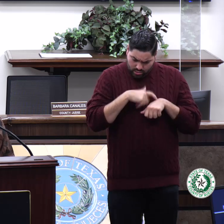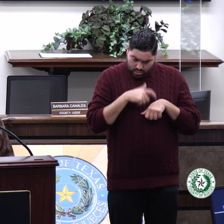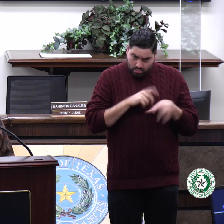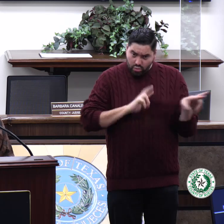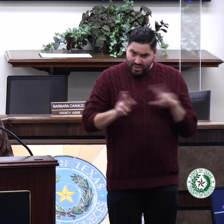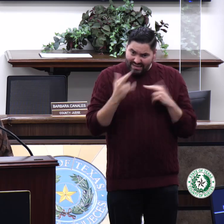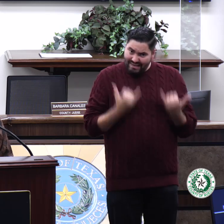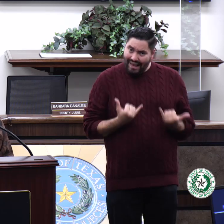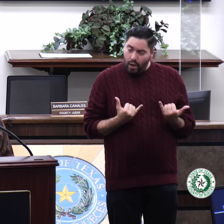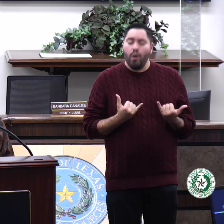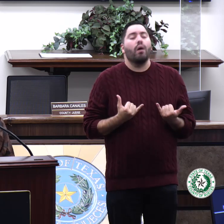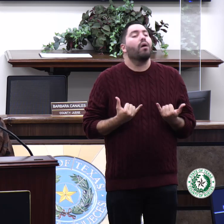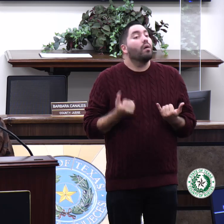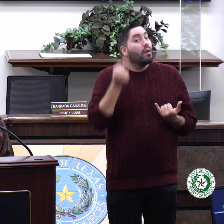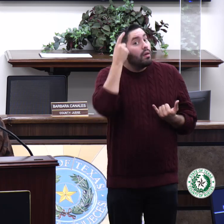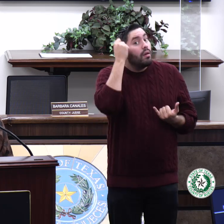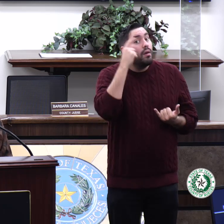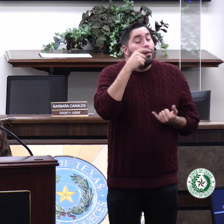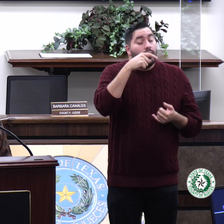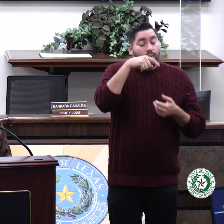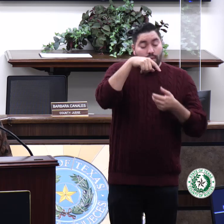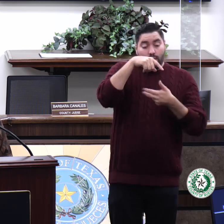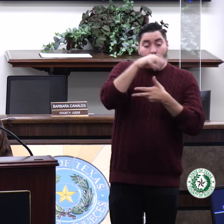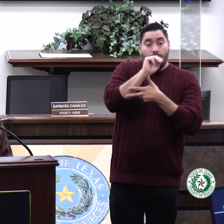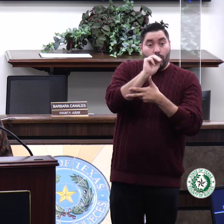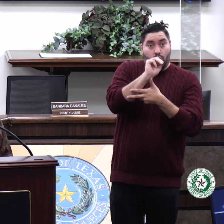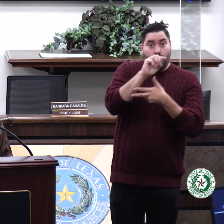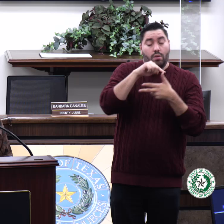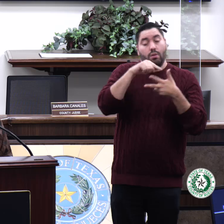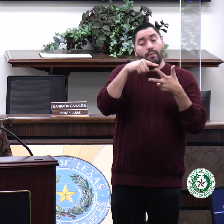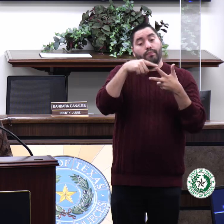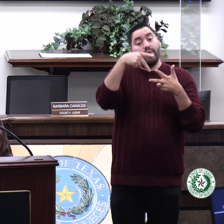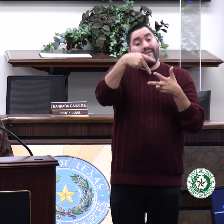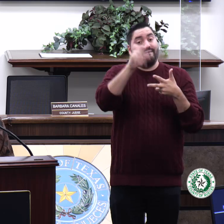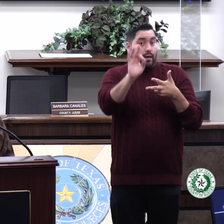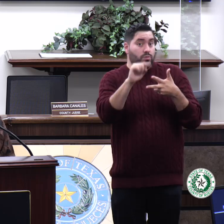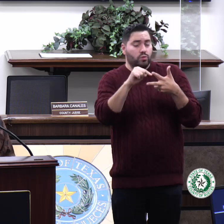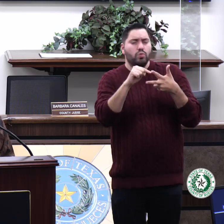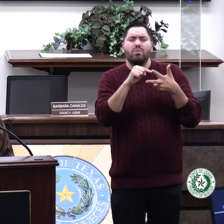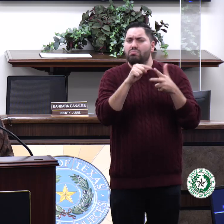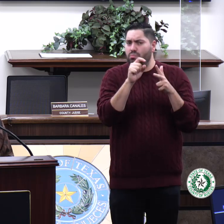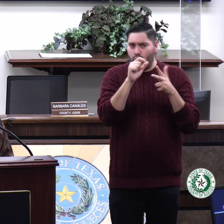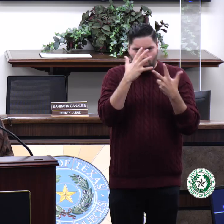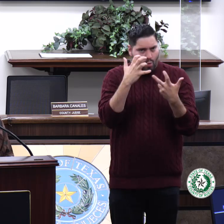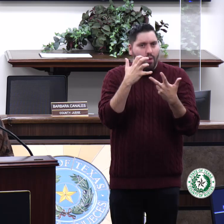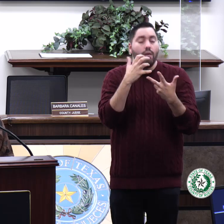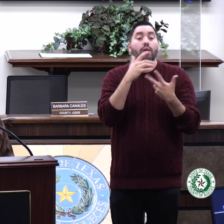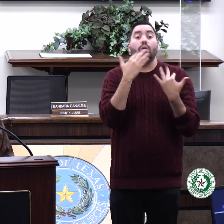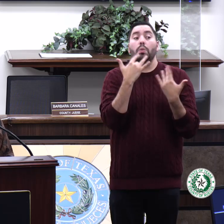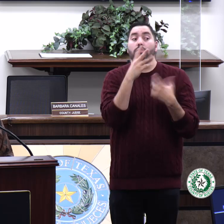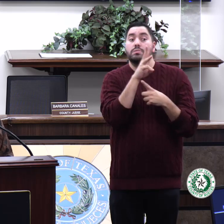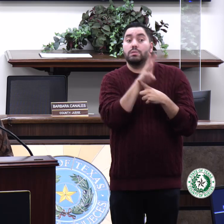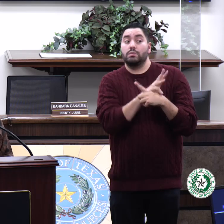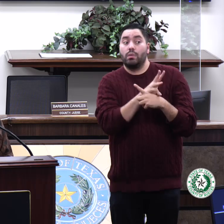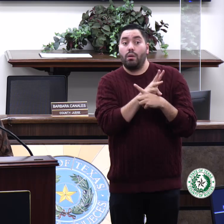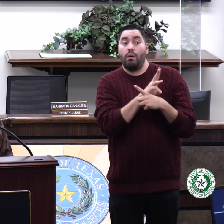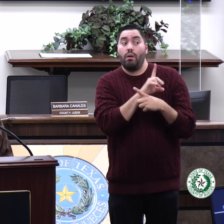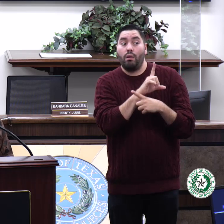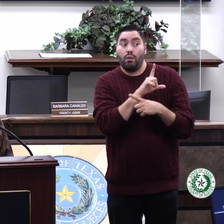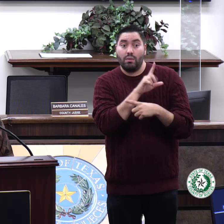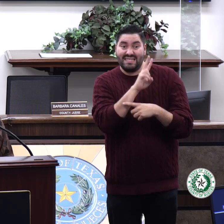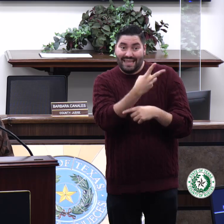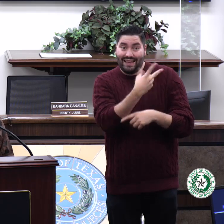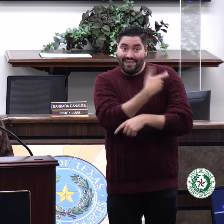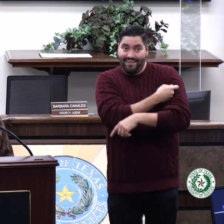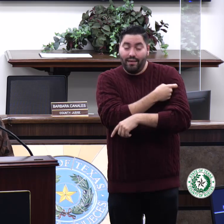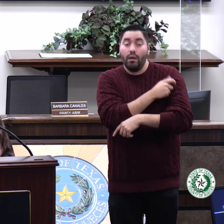again. Well, if you've had the Pfizer or Moderna, you're going to want to get your booster 6 months after